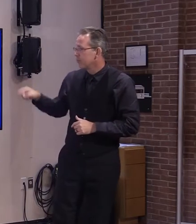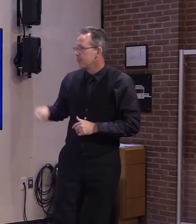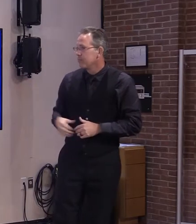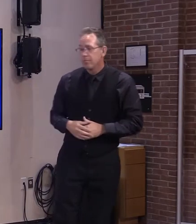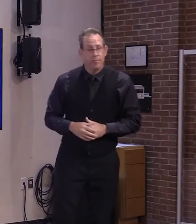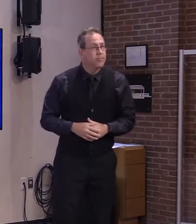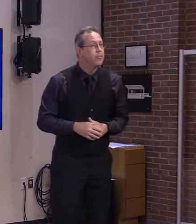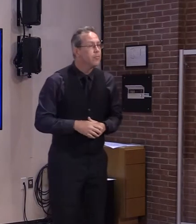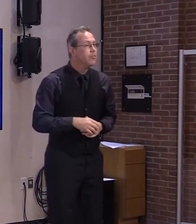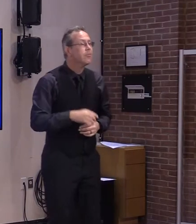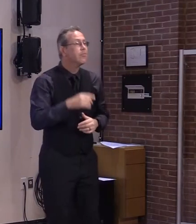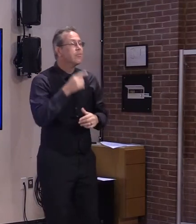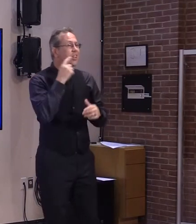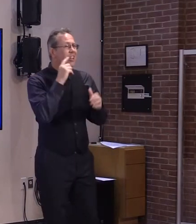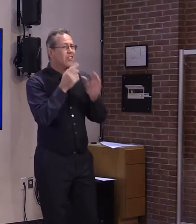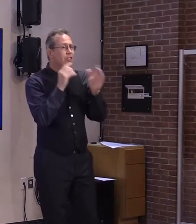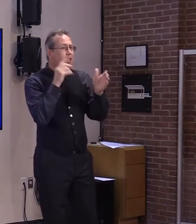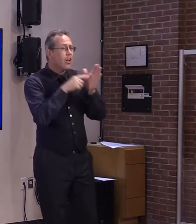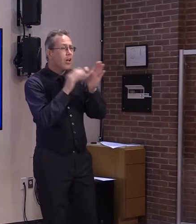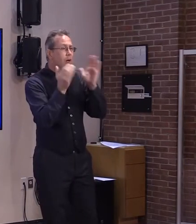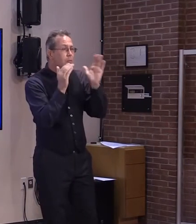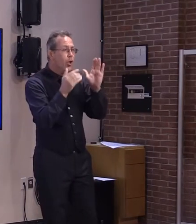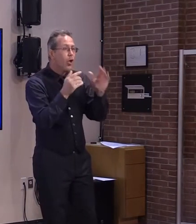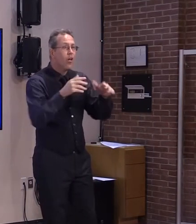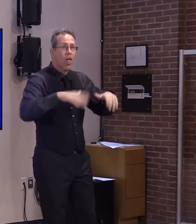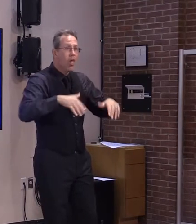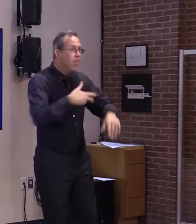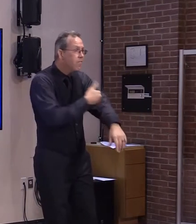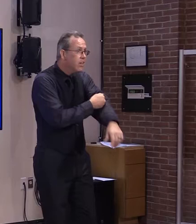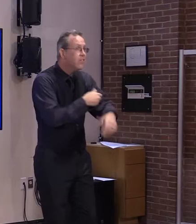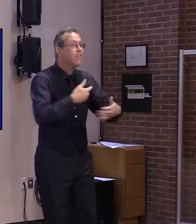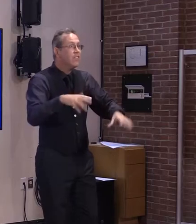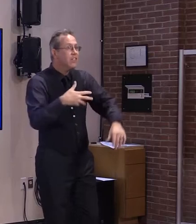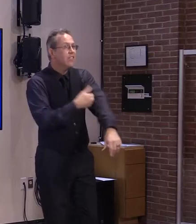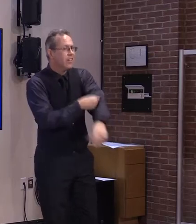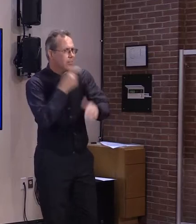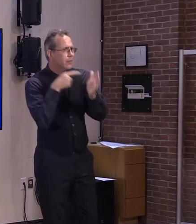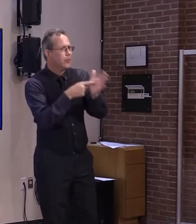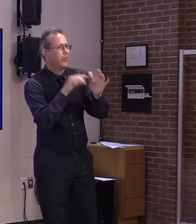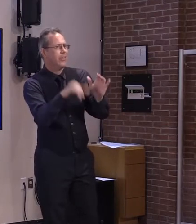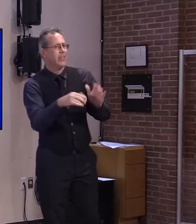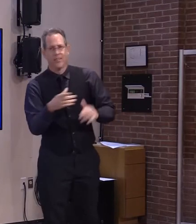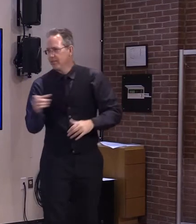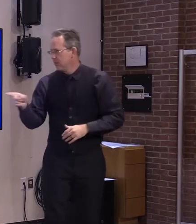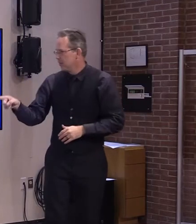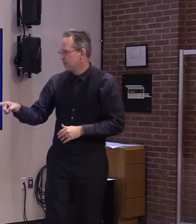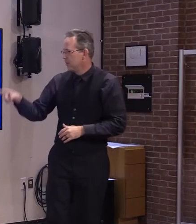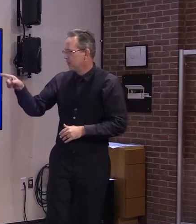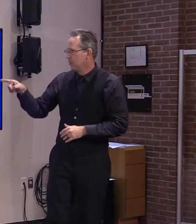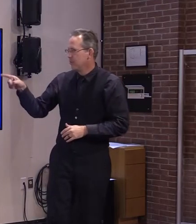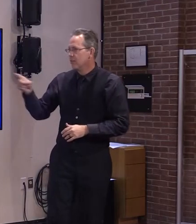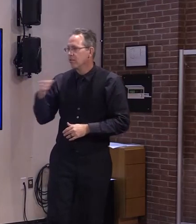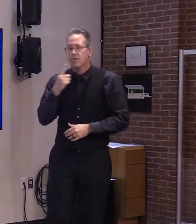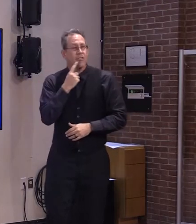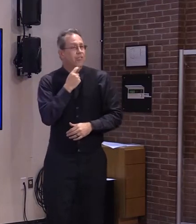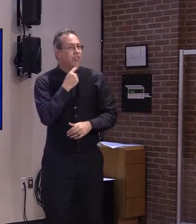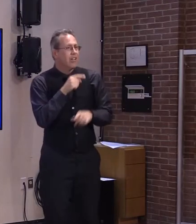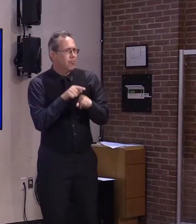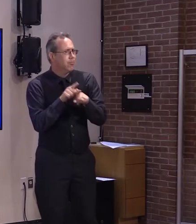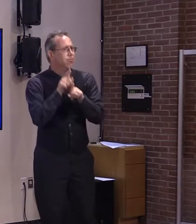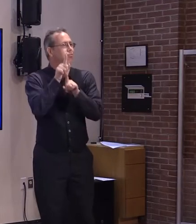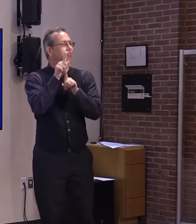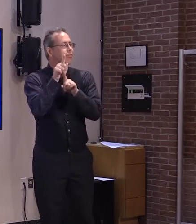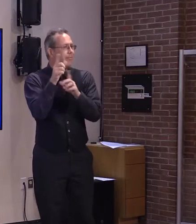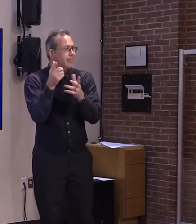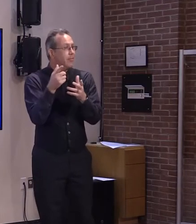it here. Our hospitalization rates overall are trending up, as you can see, but we continue to have the lowest hospitalization rate in